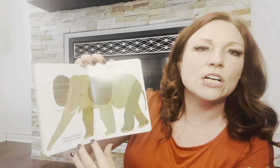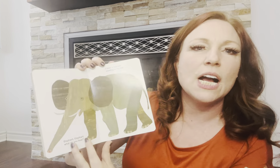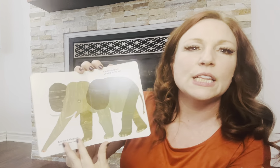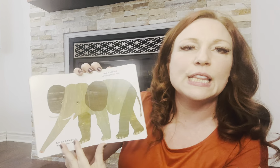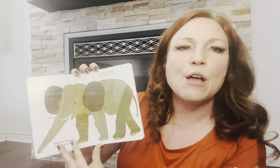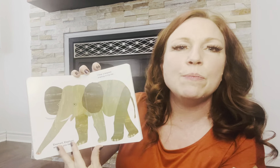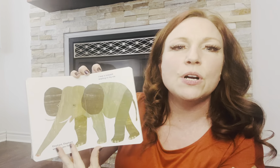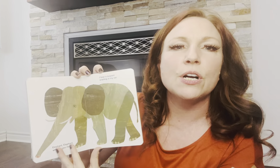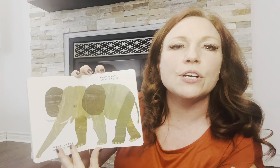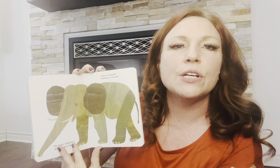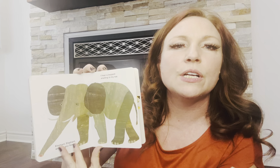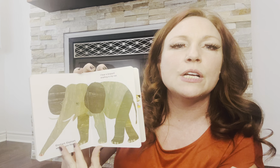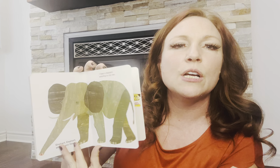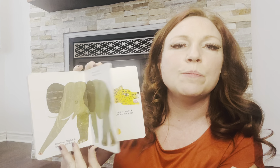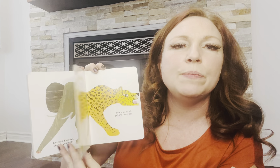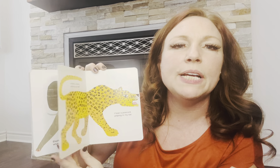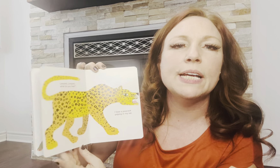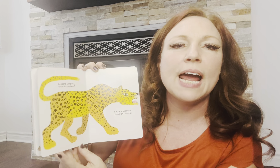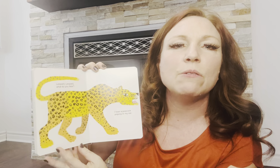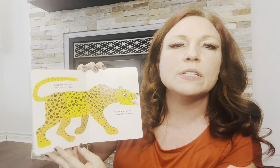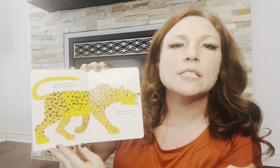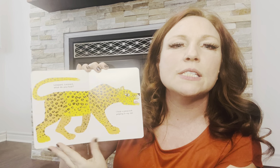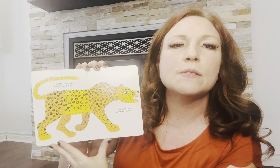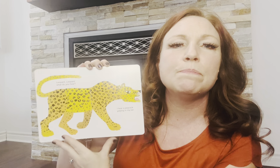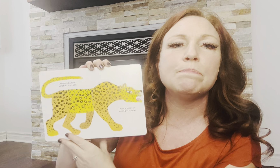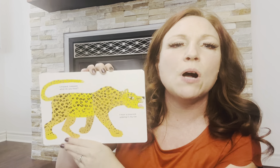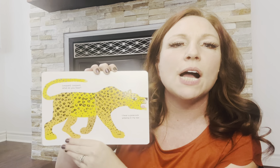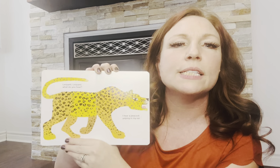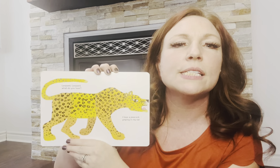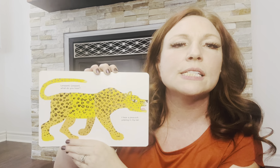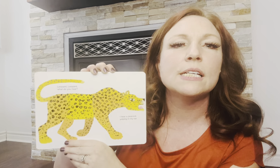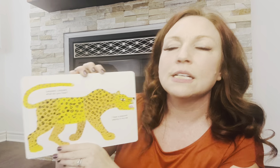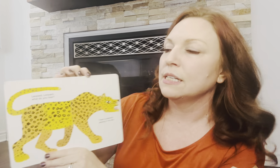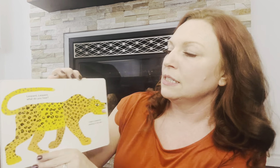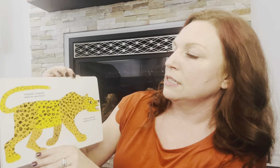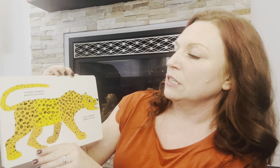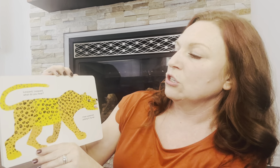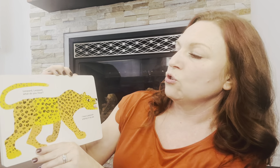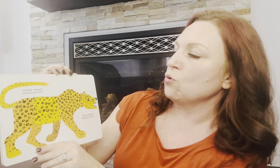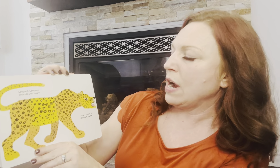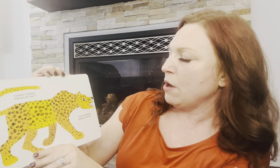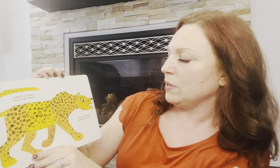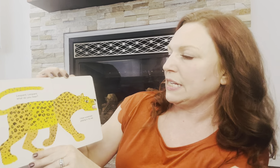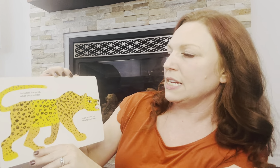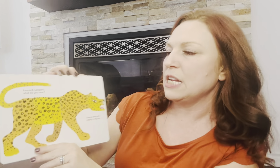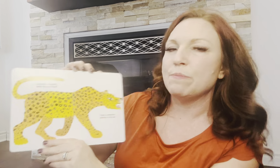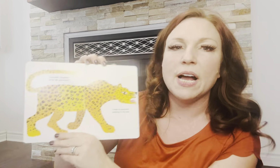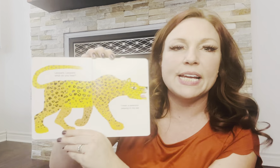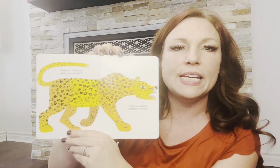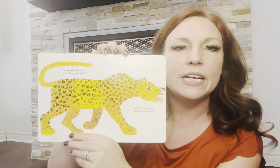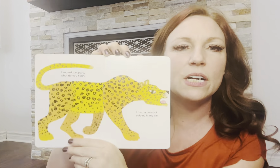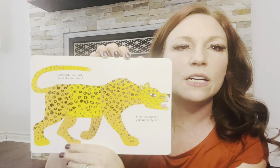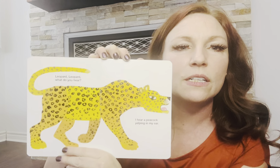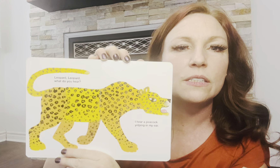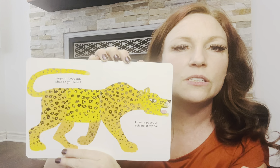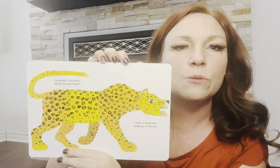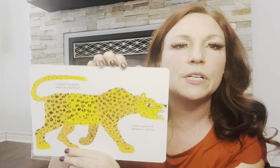a leopard, a big cat with spots, growling in my ear. So we're gonna